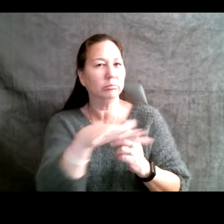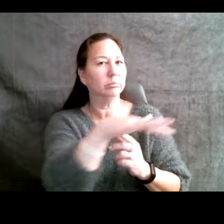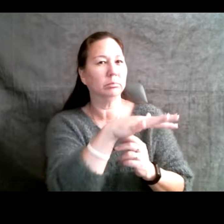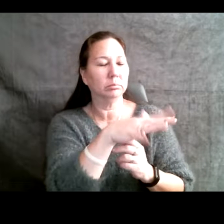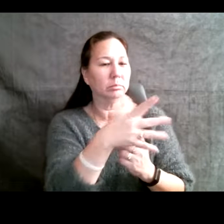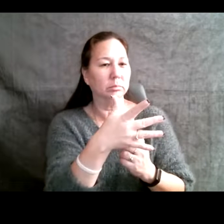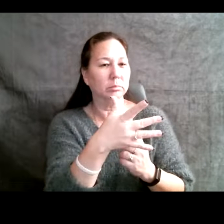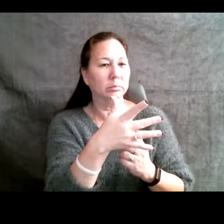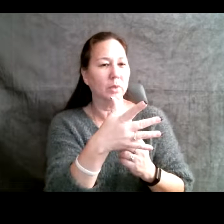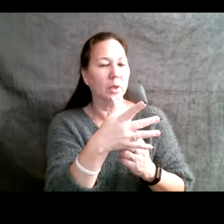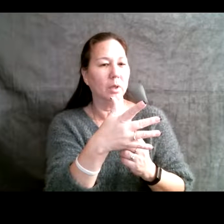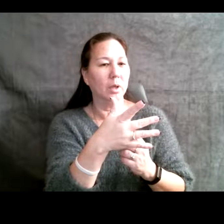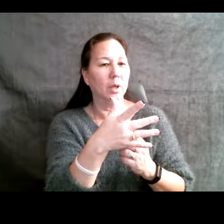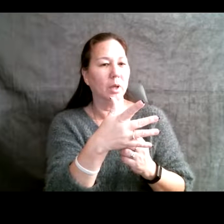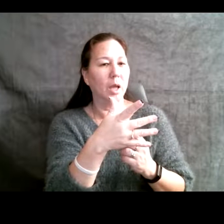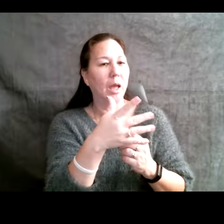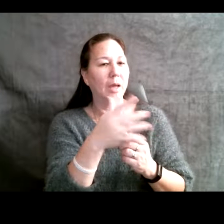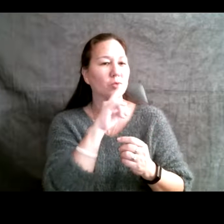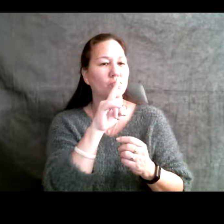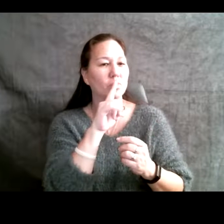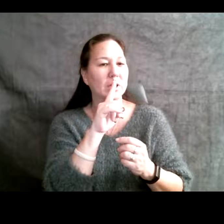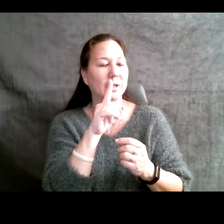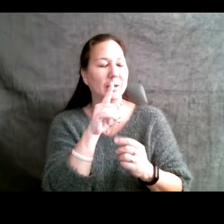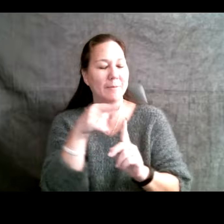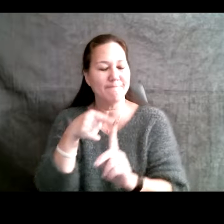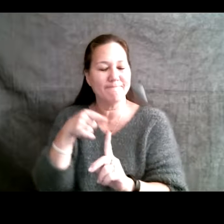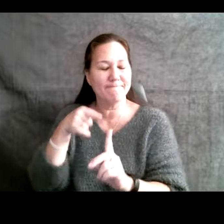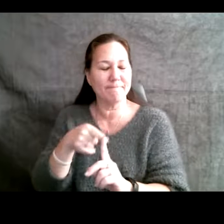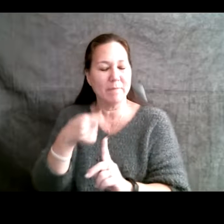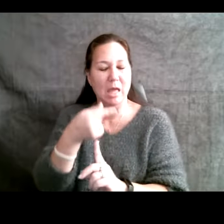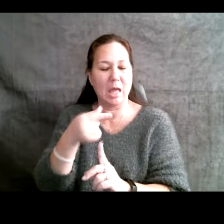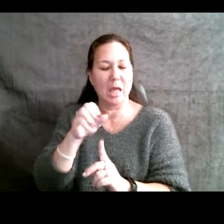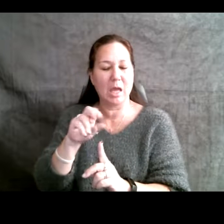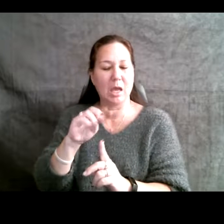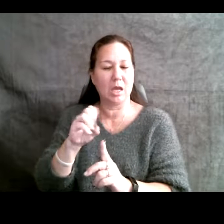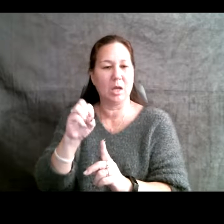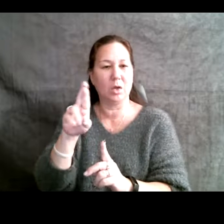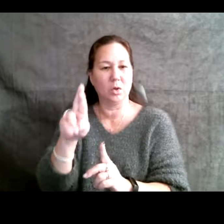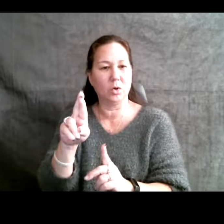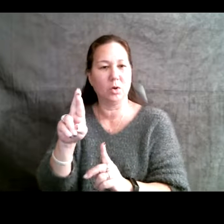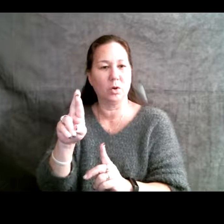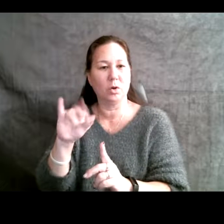as gentrification is moving into a certain area.